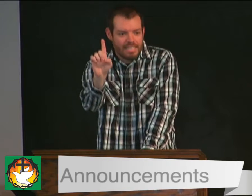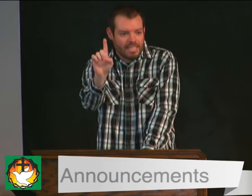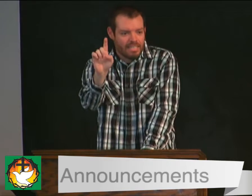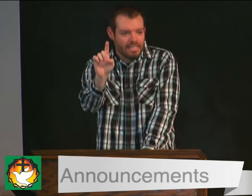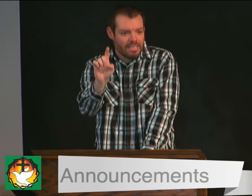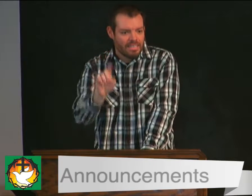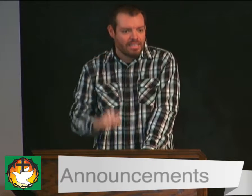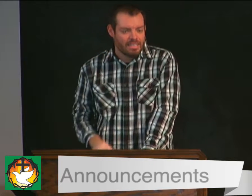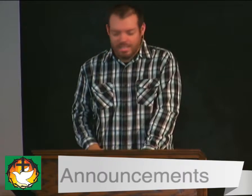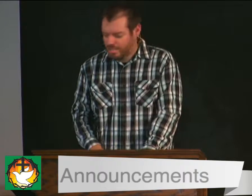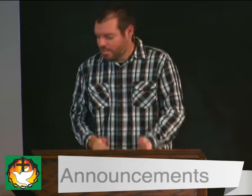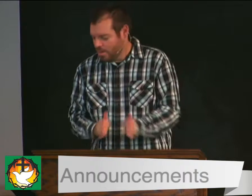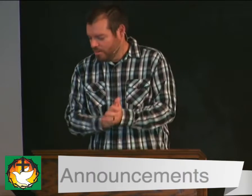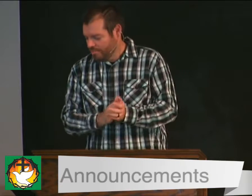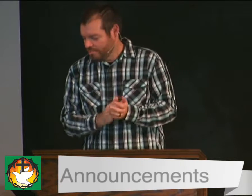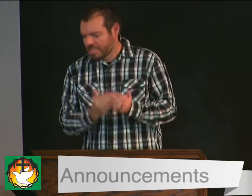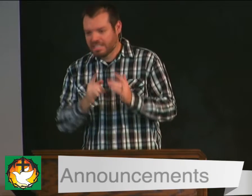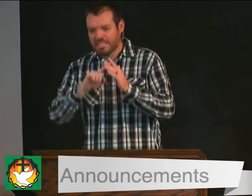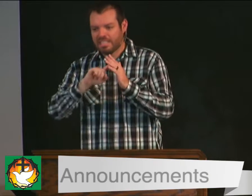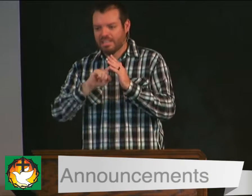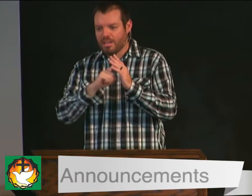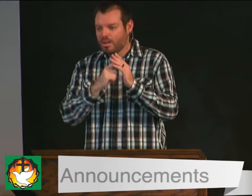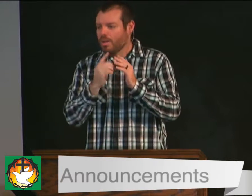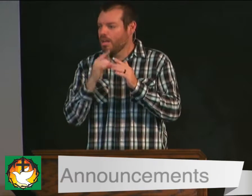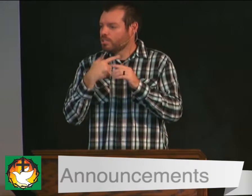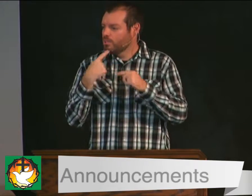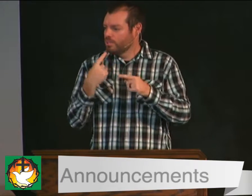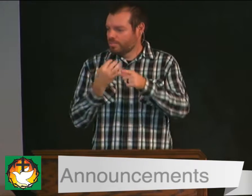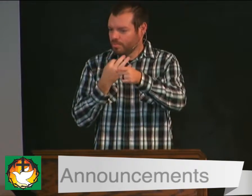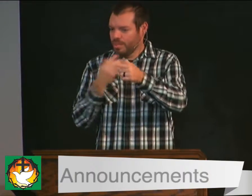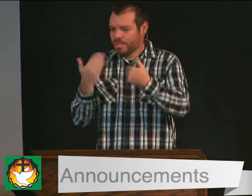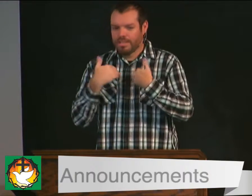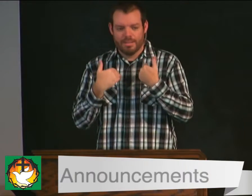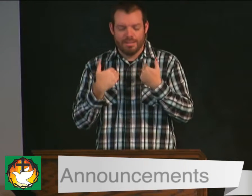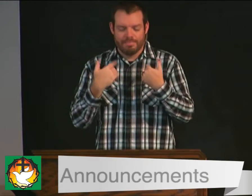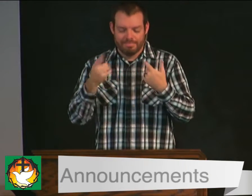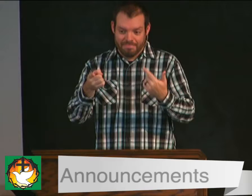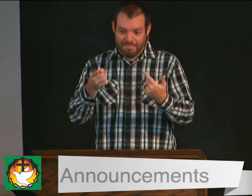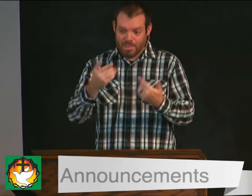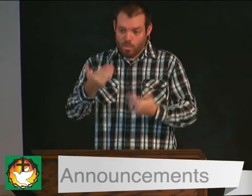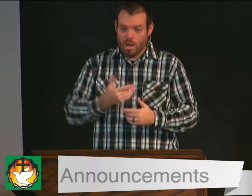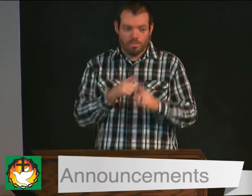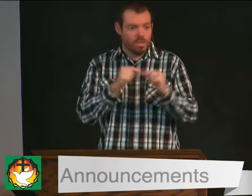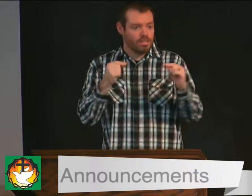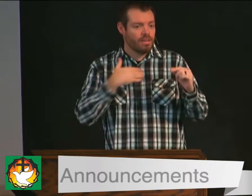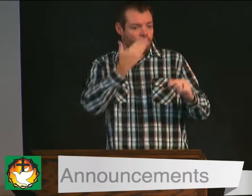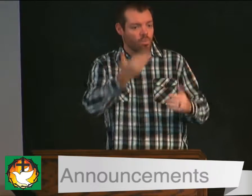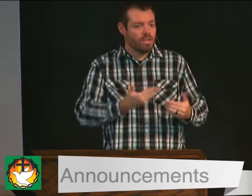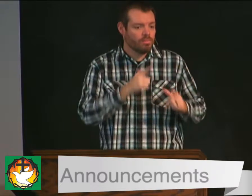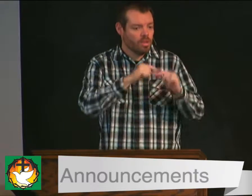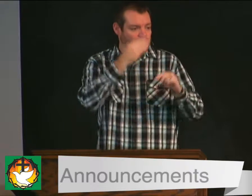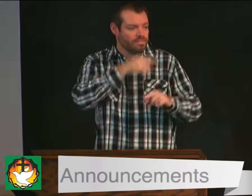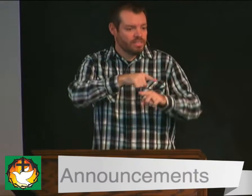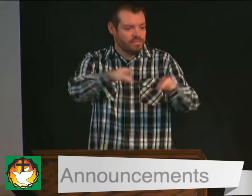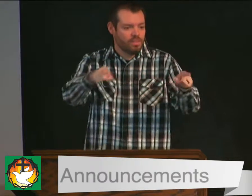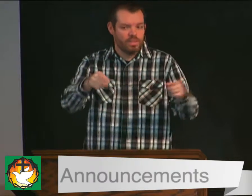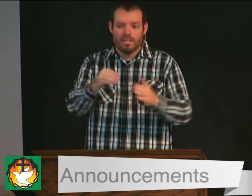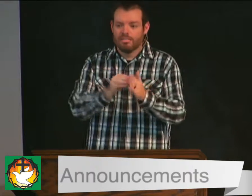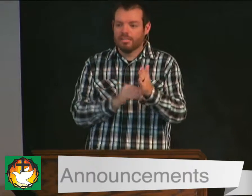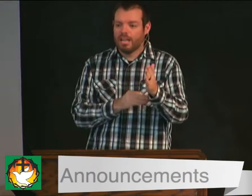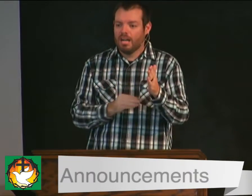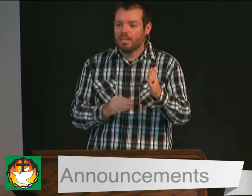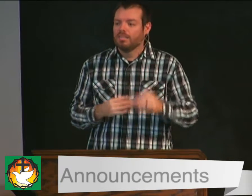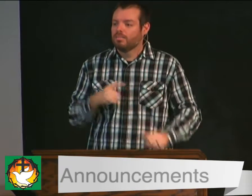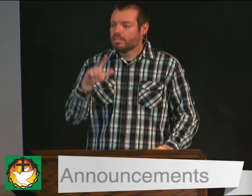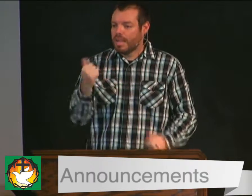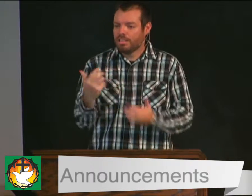BID. So as soon as we get the welcome cards, we have welcome cards in front of you,